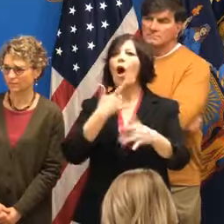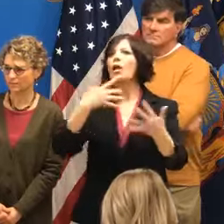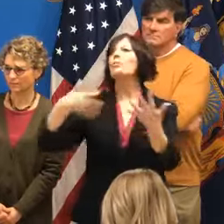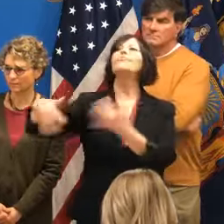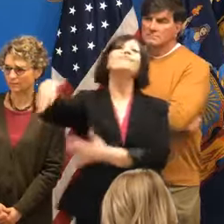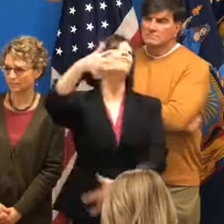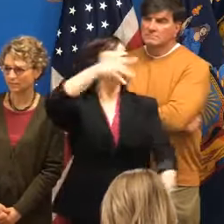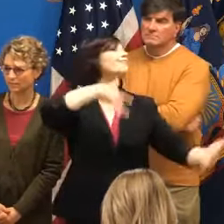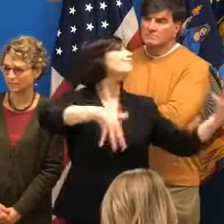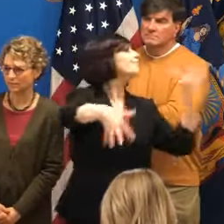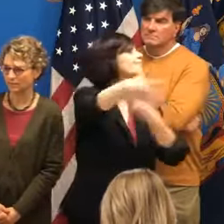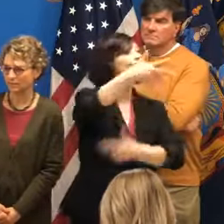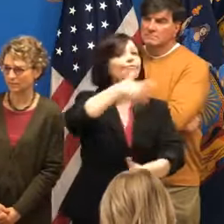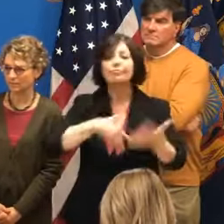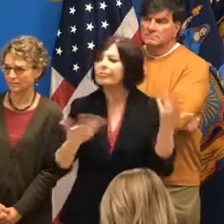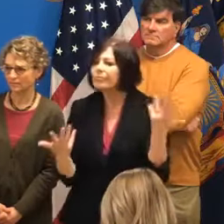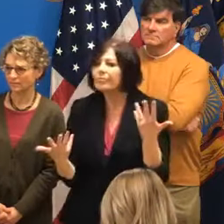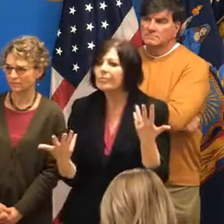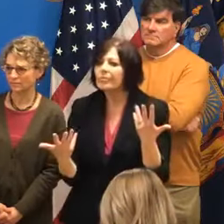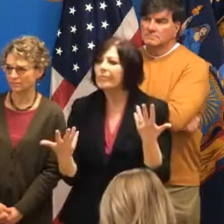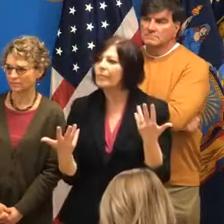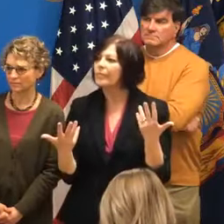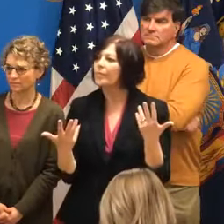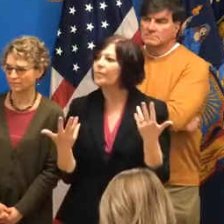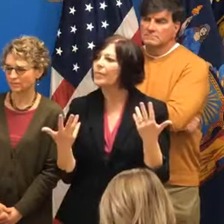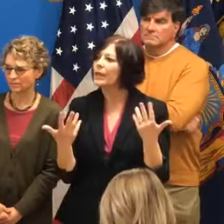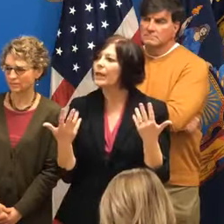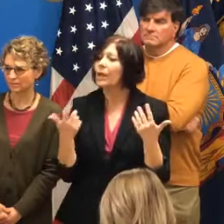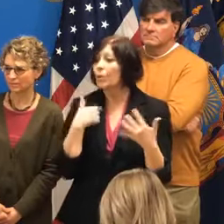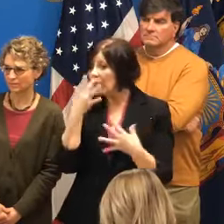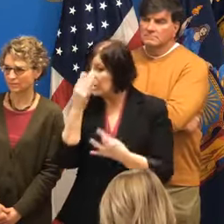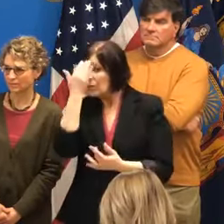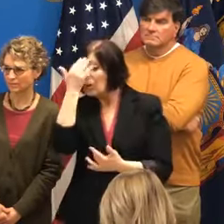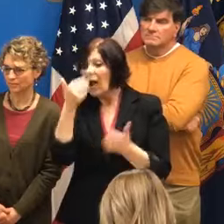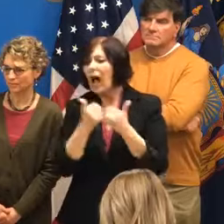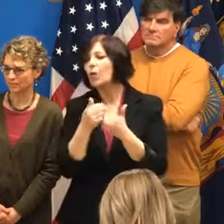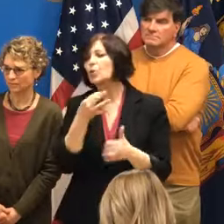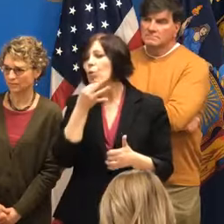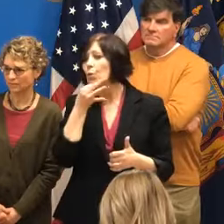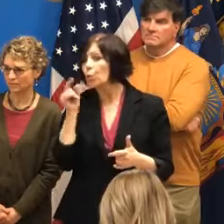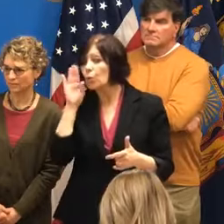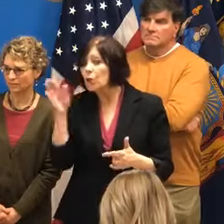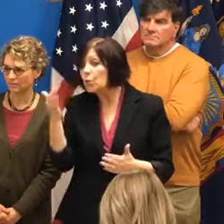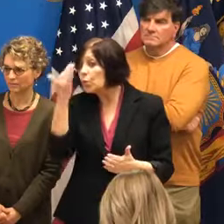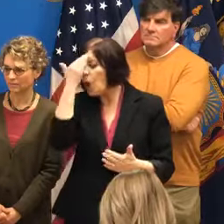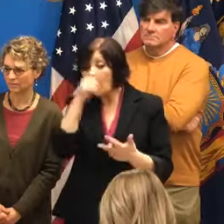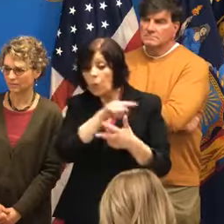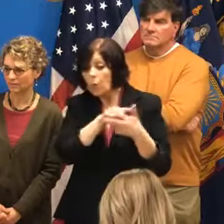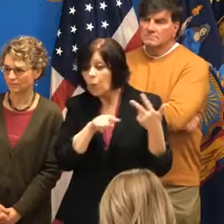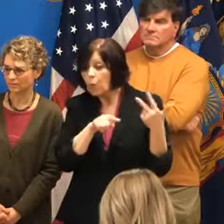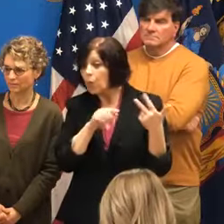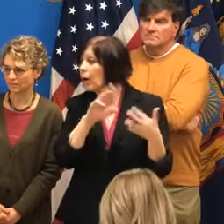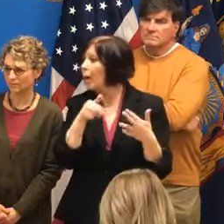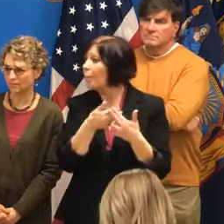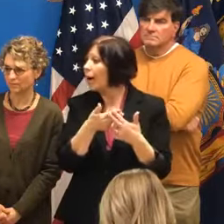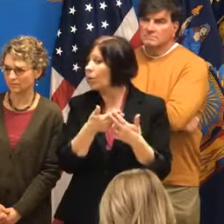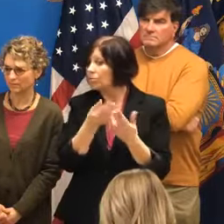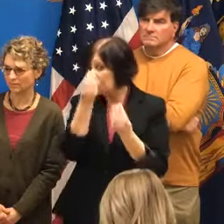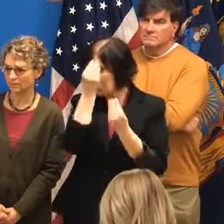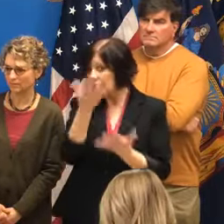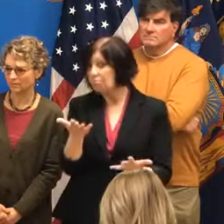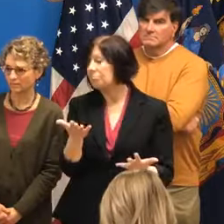whether they put themselves in quarantine right away. So we're interested to know how soon might you be getting back in touch with us, releasing any